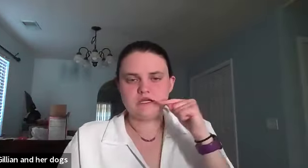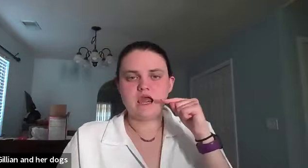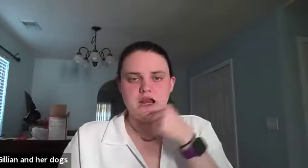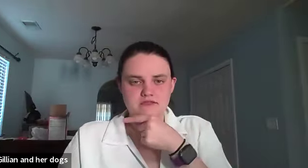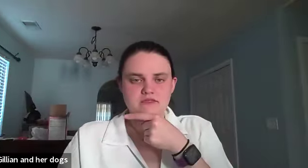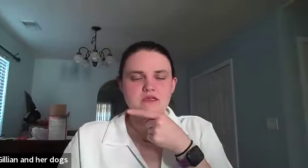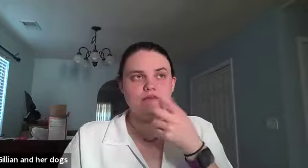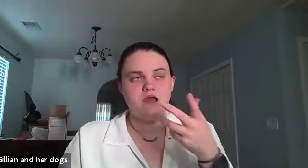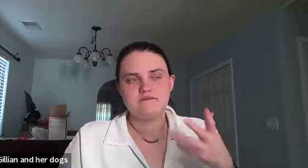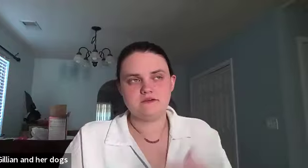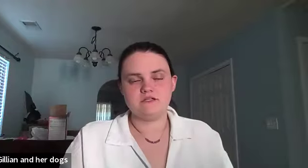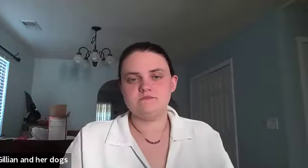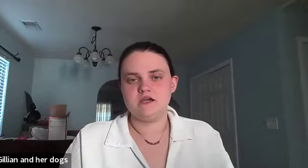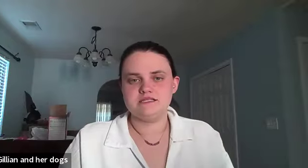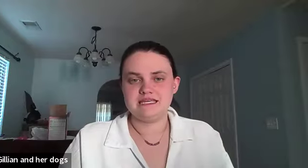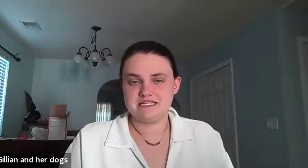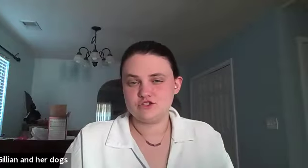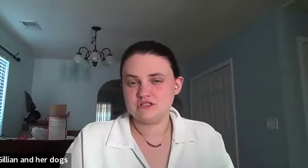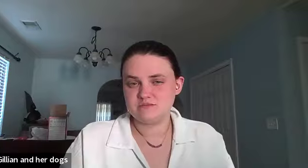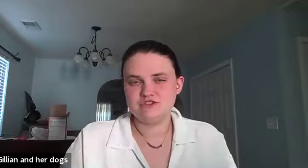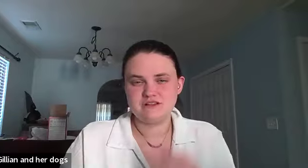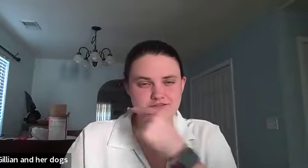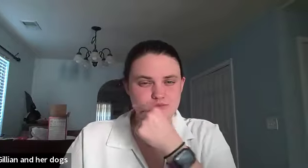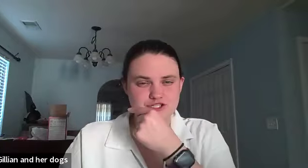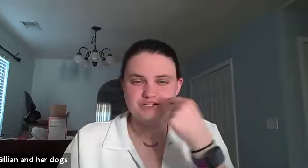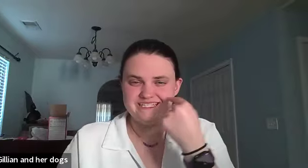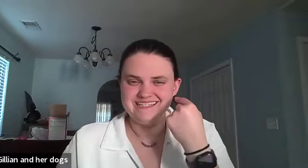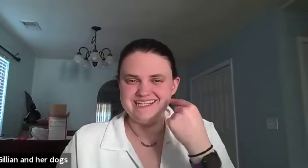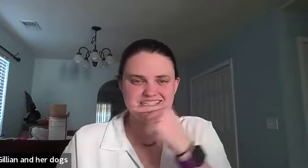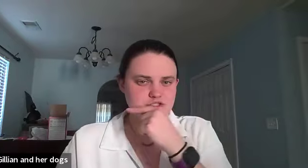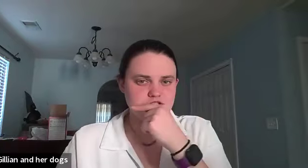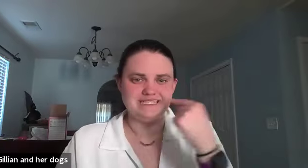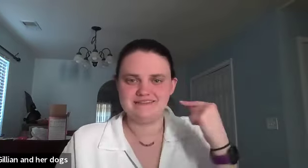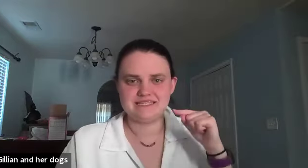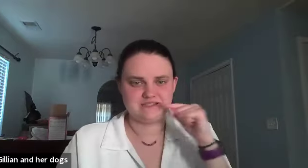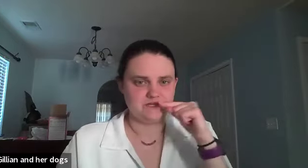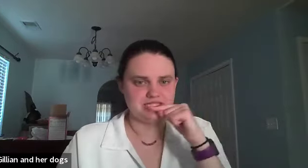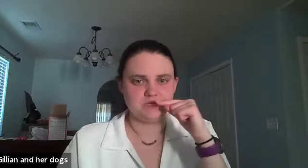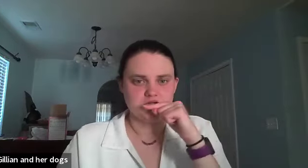one, and I feel it's because it does look similar to like if you're brushing your teeth. Did you brush your teeth? Because it's very similar.